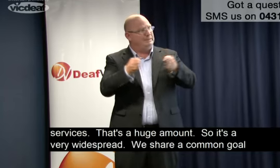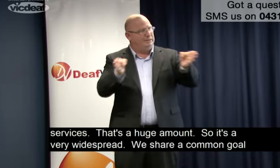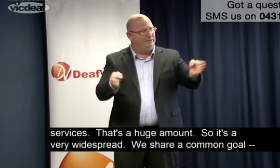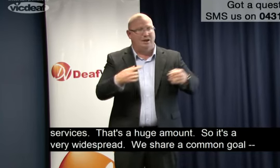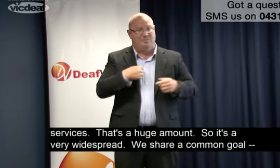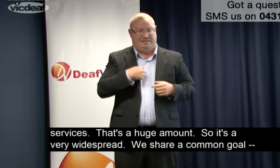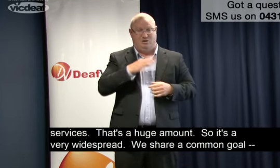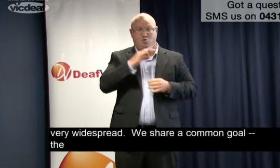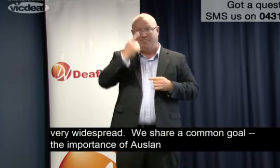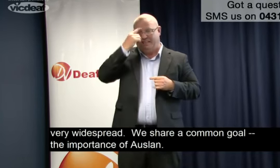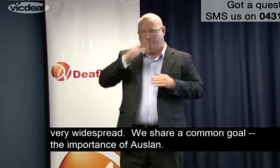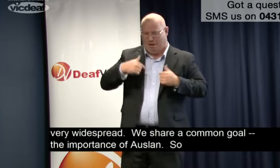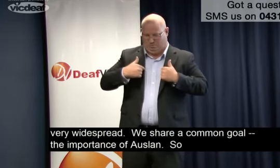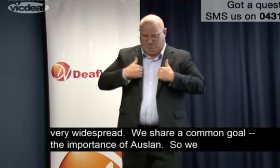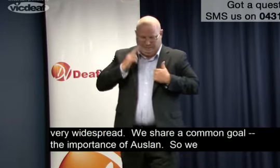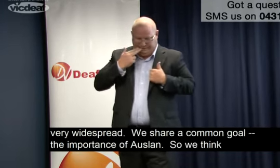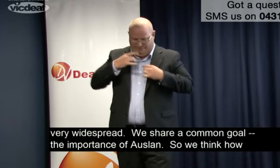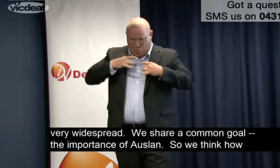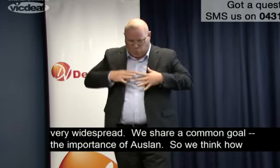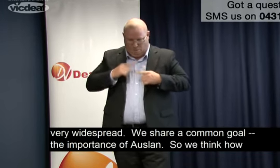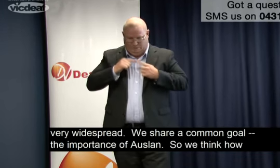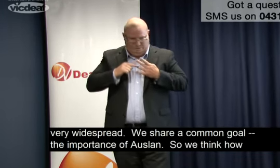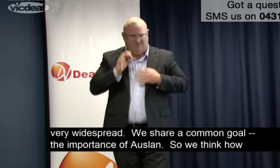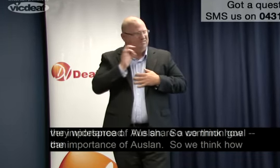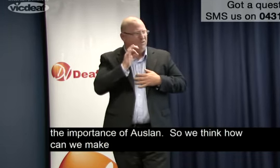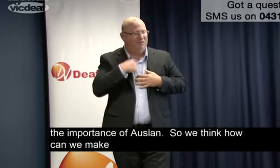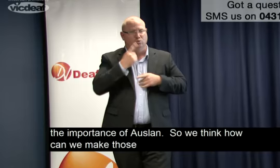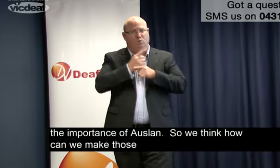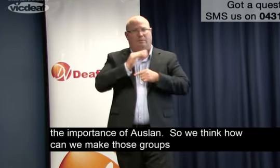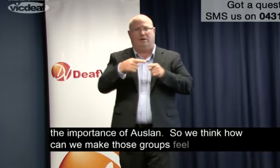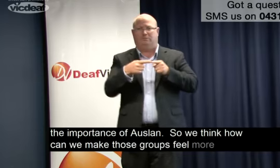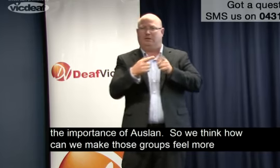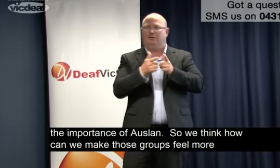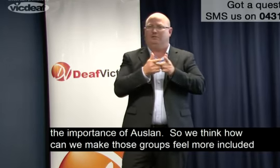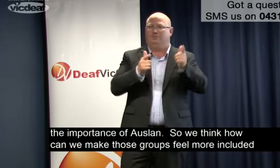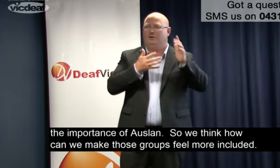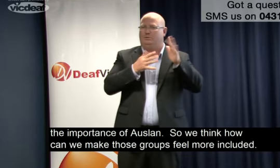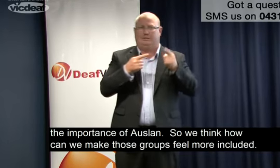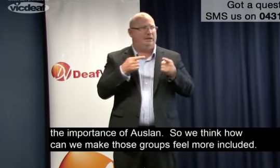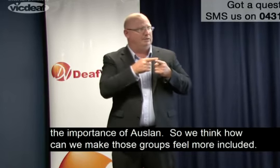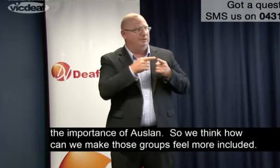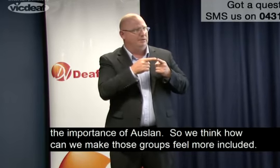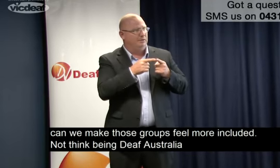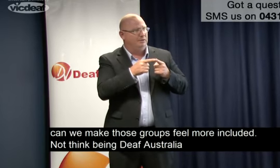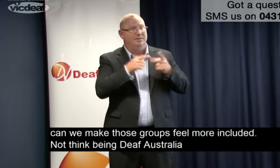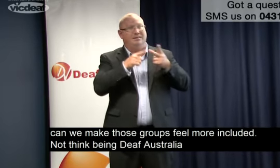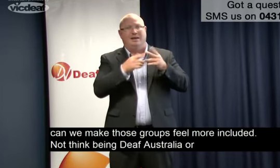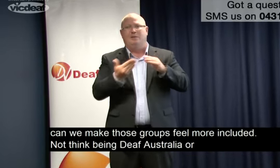individuals be more included. Not thinking about Deaf Australia or deaf individuals on their